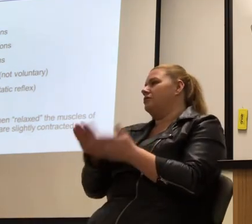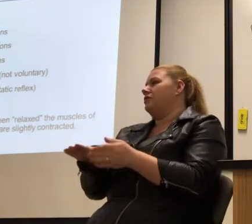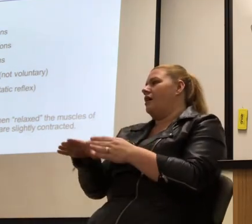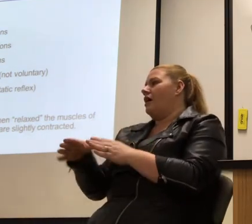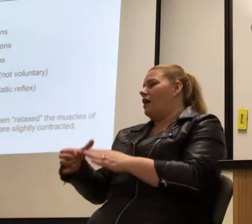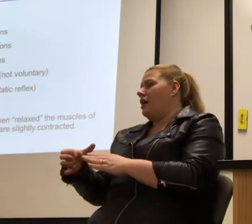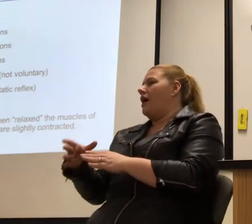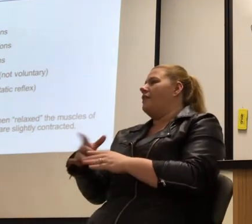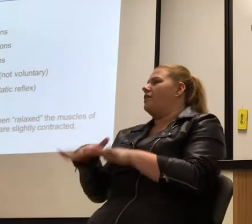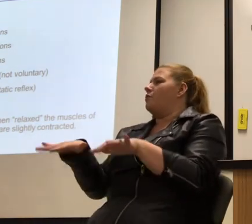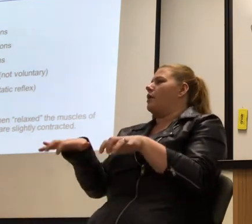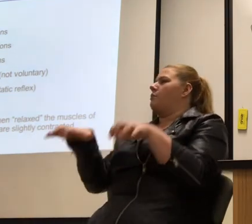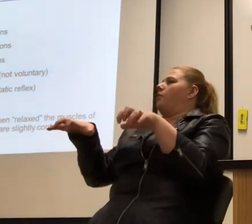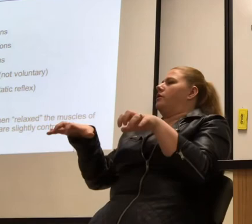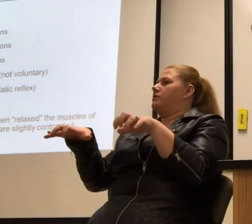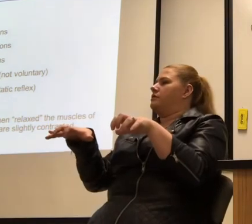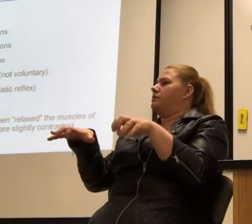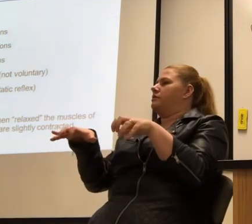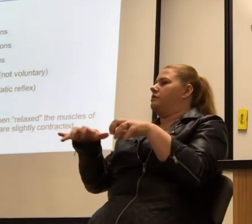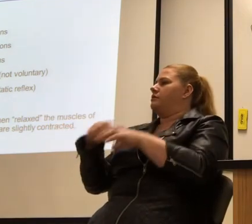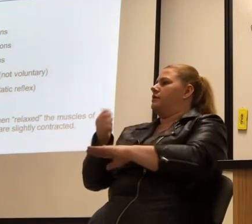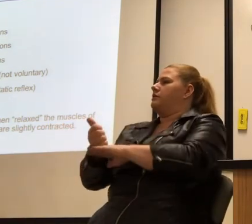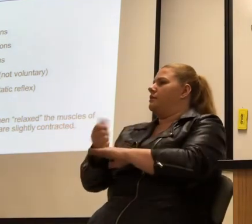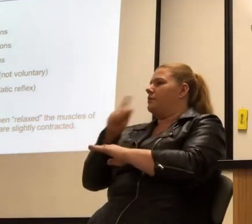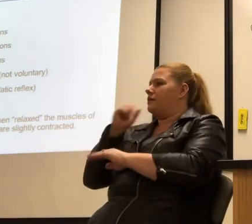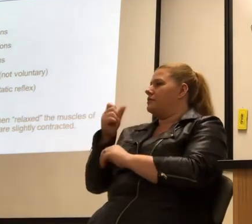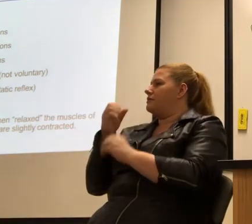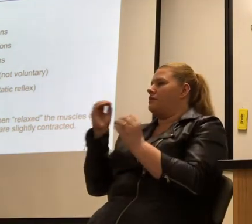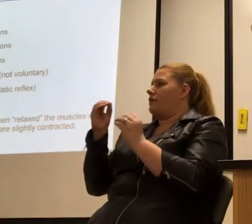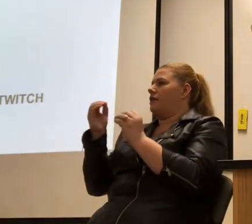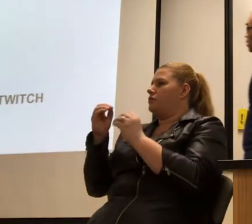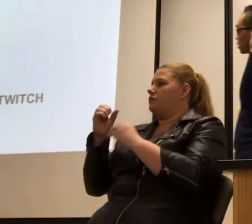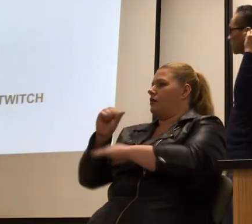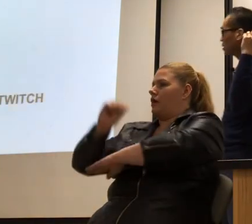nothing to break those cross bridges, right?